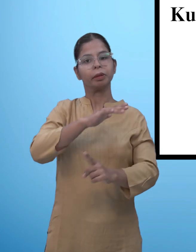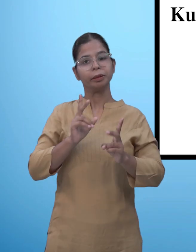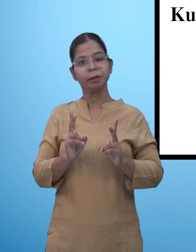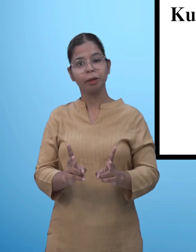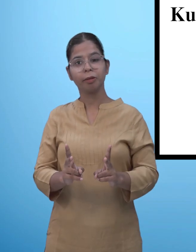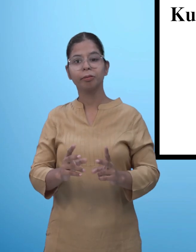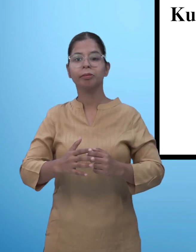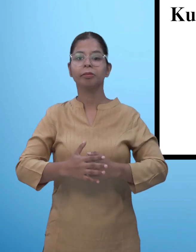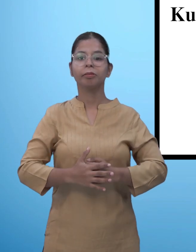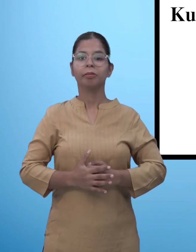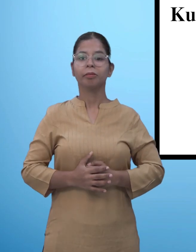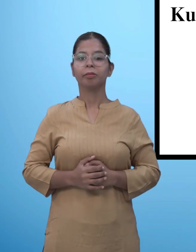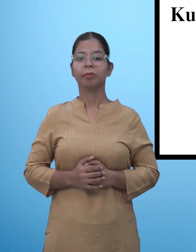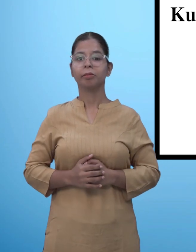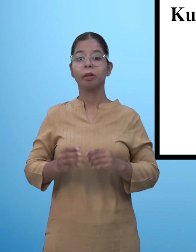Haryana today,